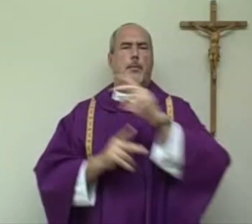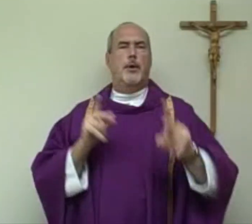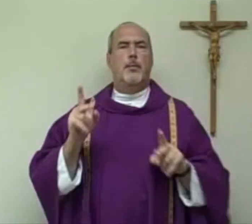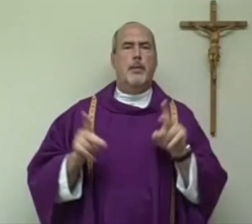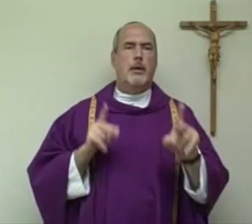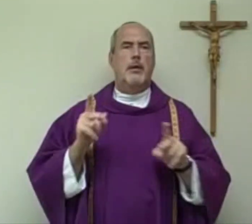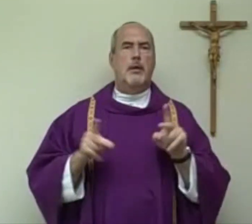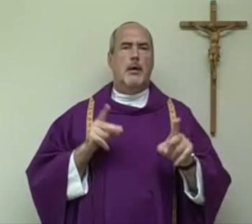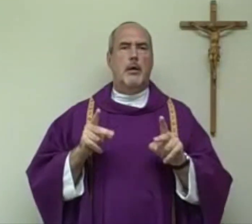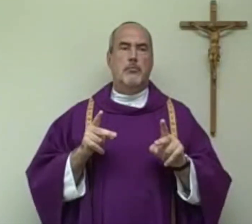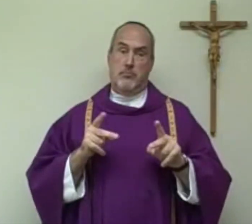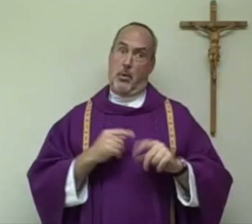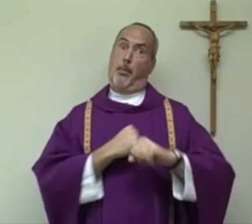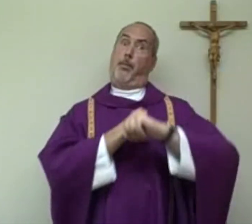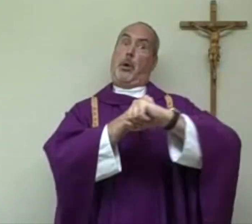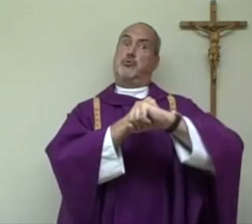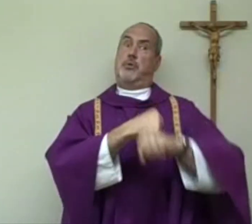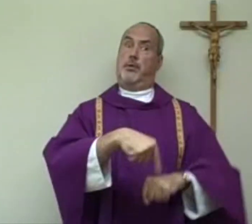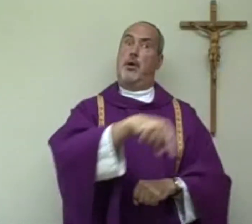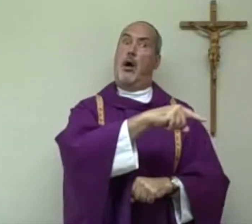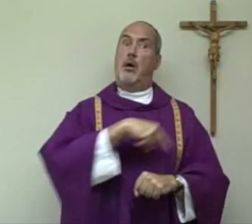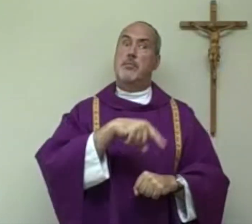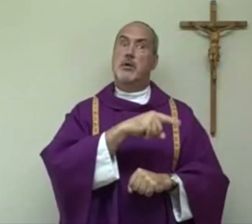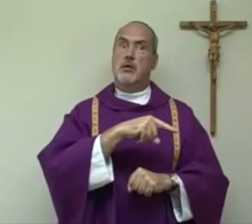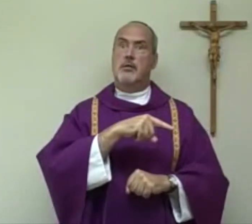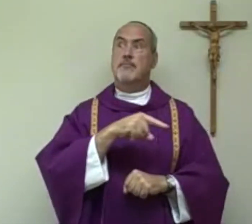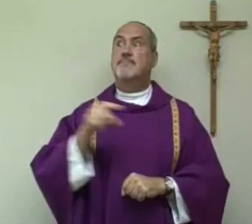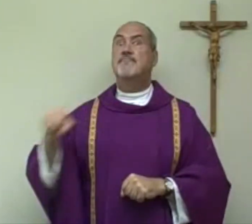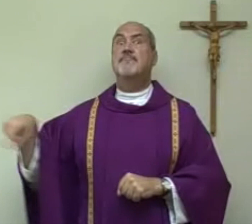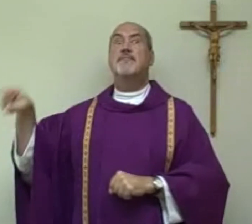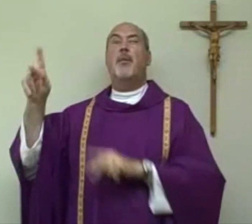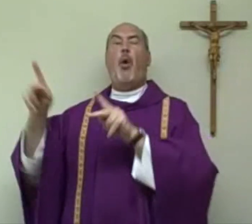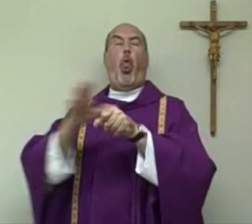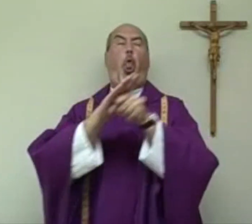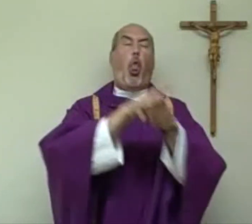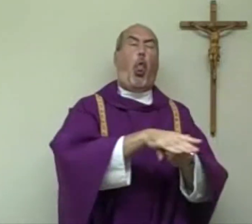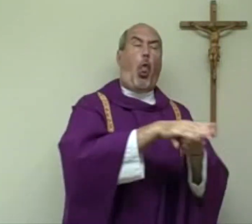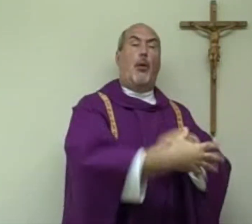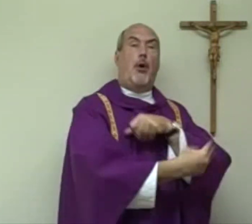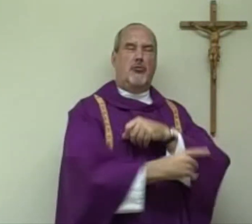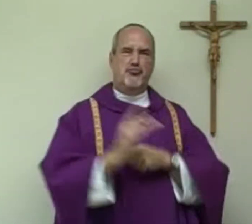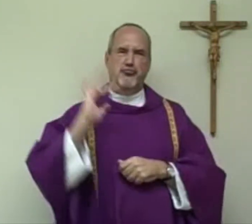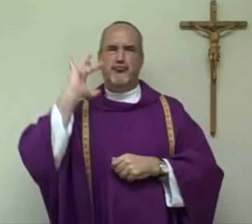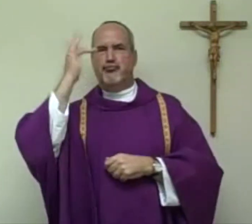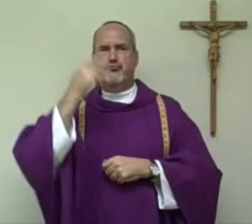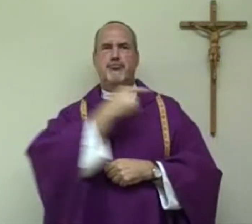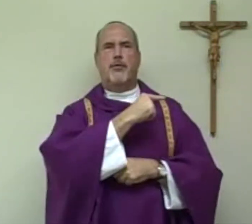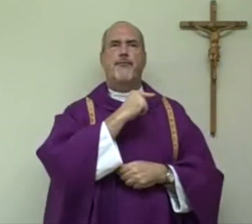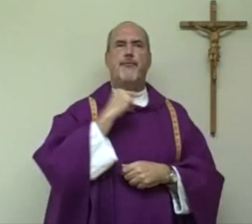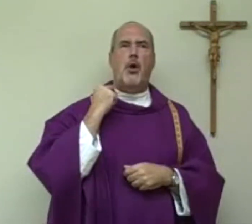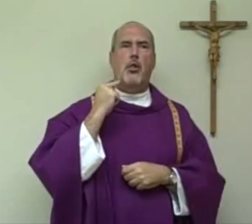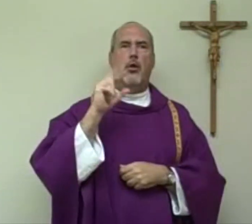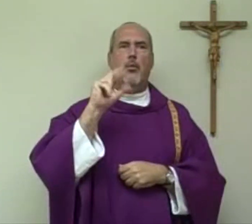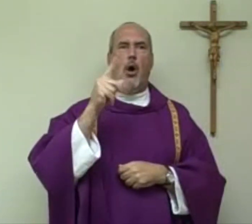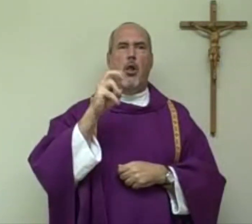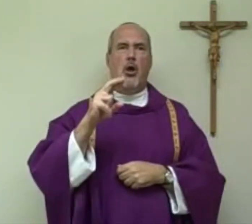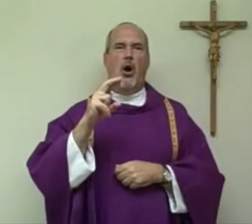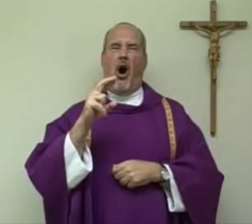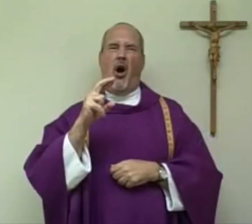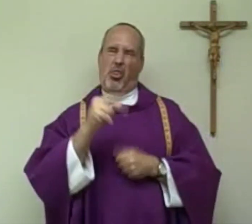help all of the poor people. And he also protected them fiercely. In spite of the oppression and the fact that